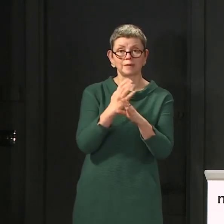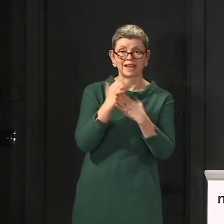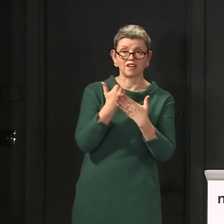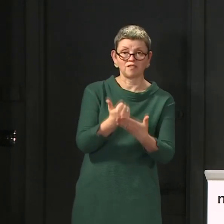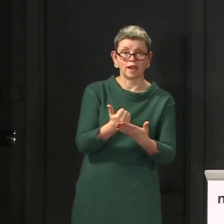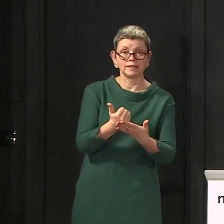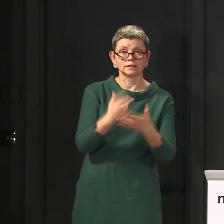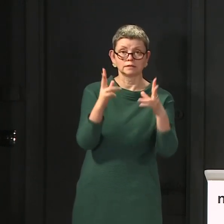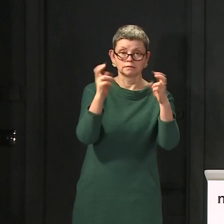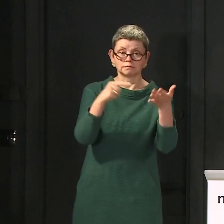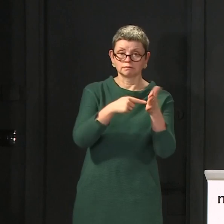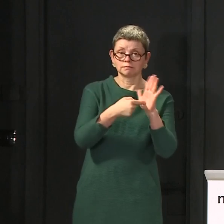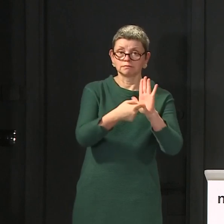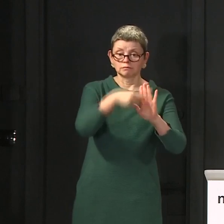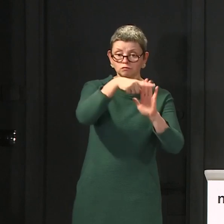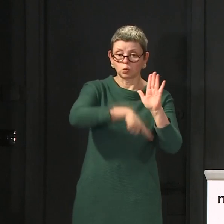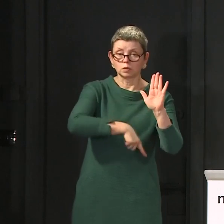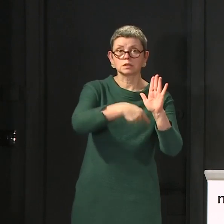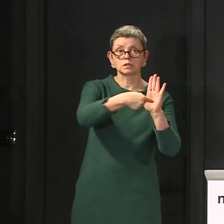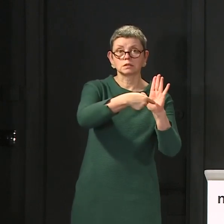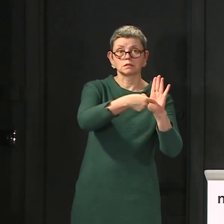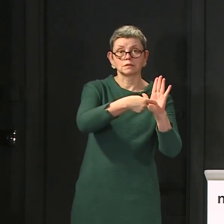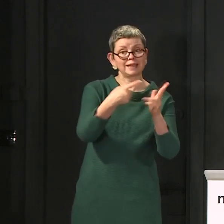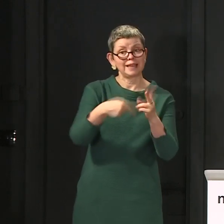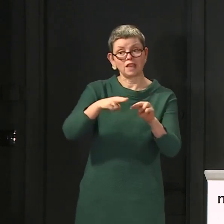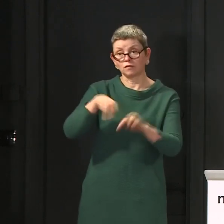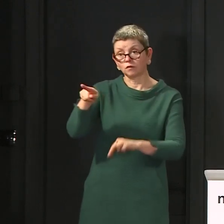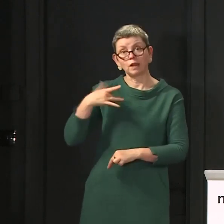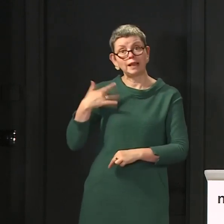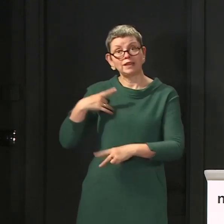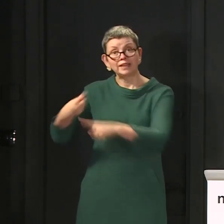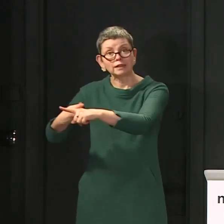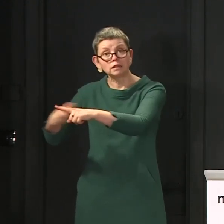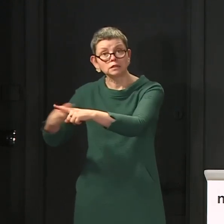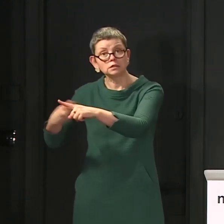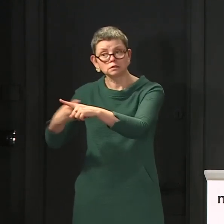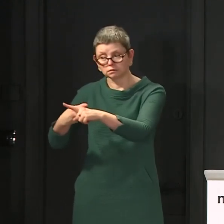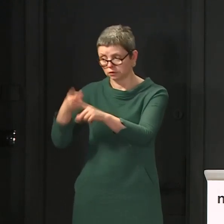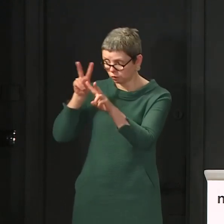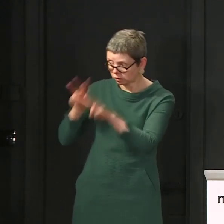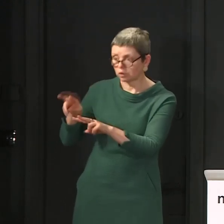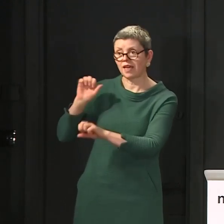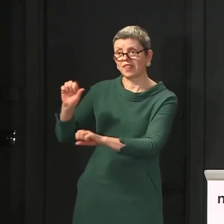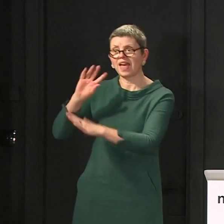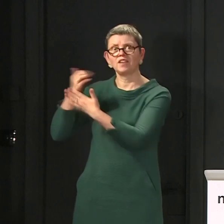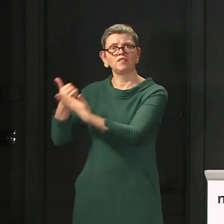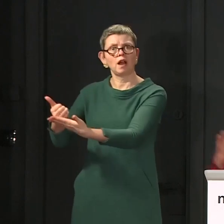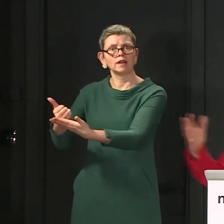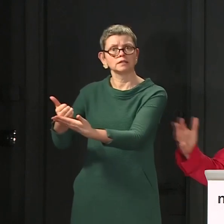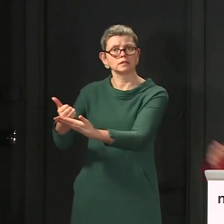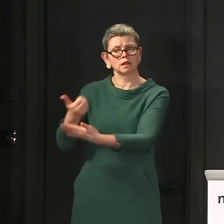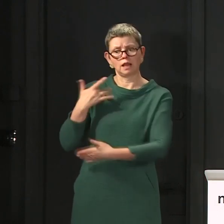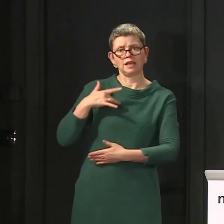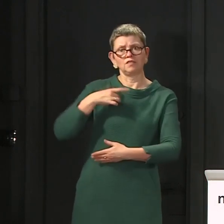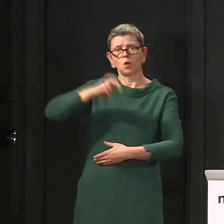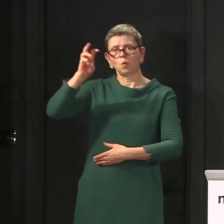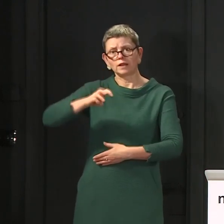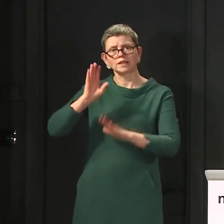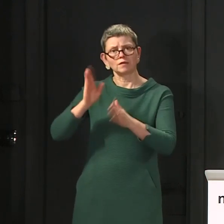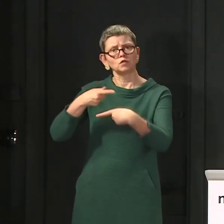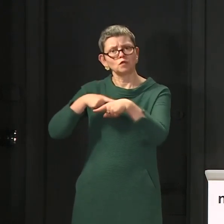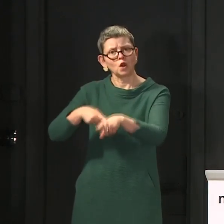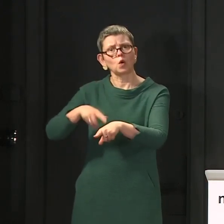please follow that. If you live in England, you listen to the advice that the UK government is given. If you live in Wales, you listen to the advice of the Welsh government, and